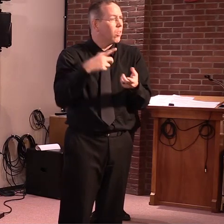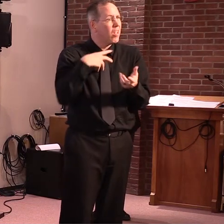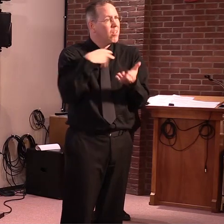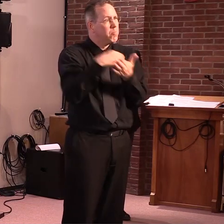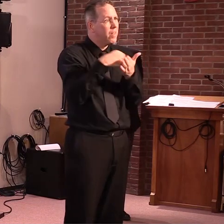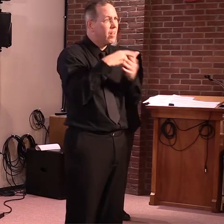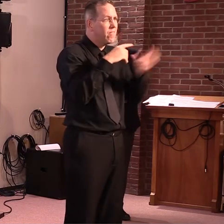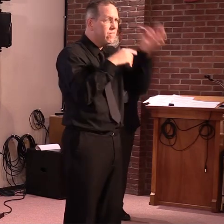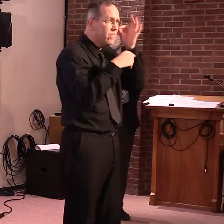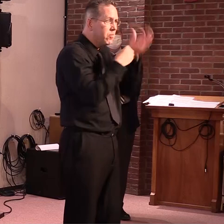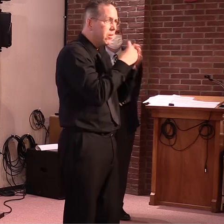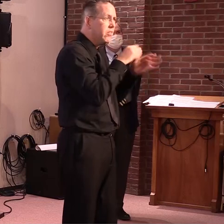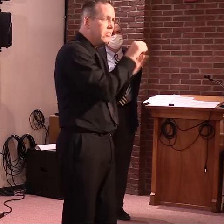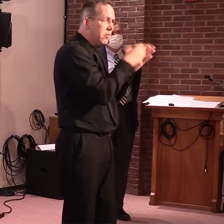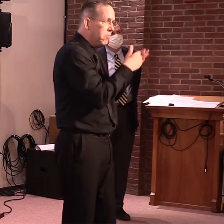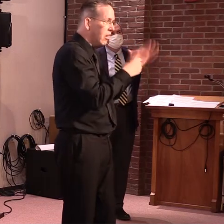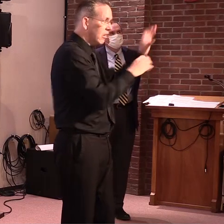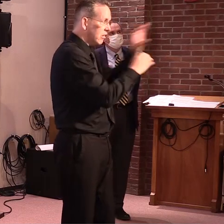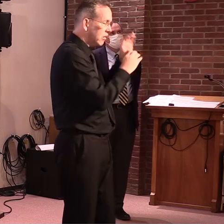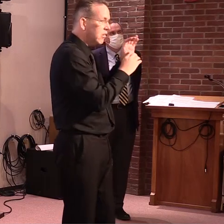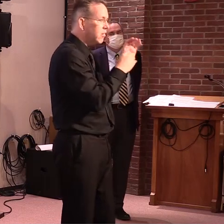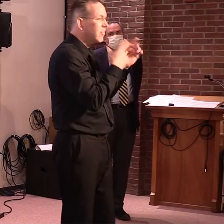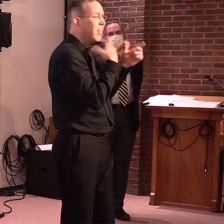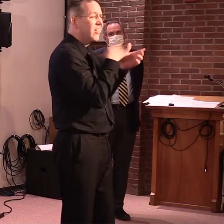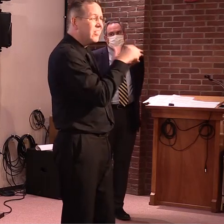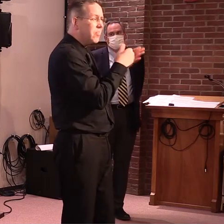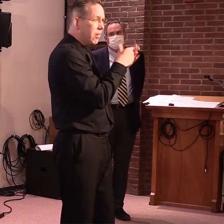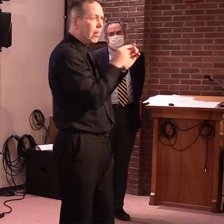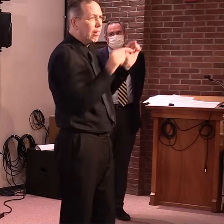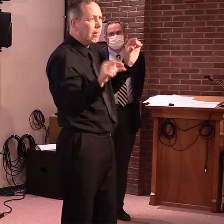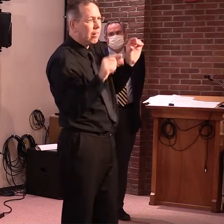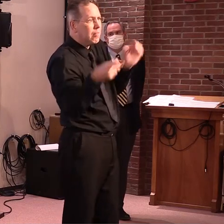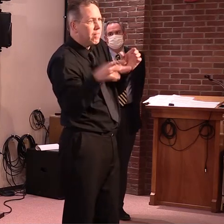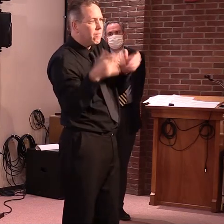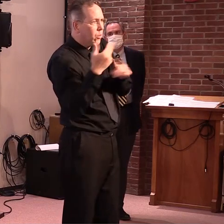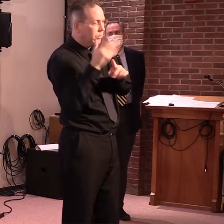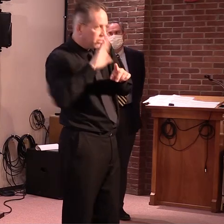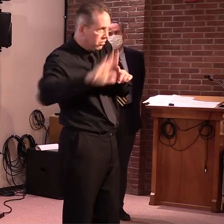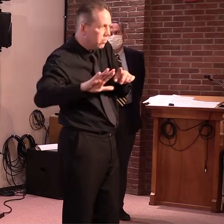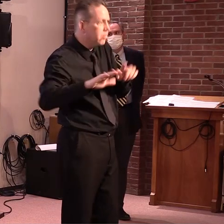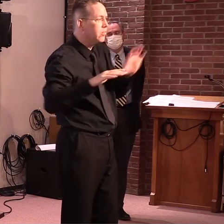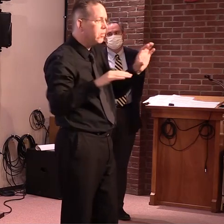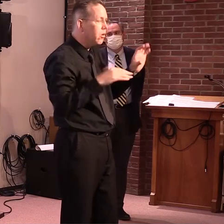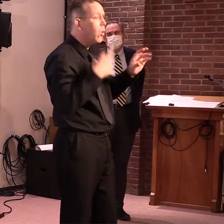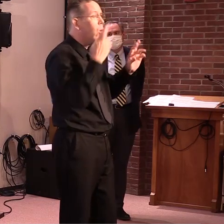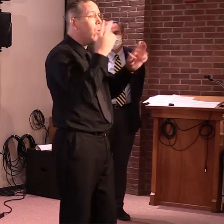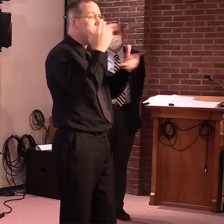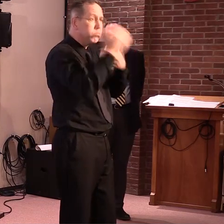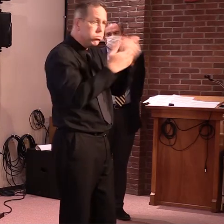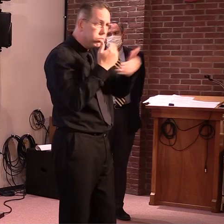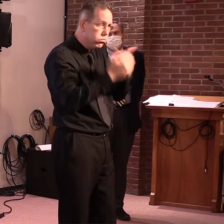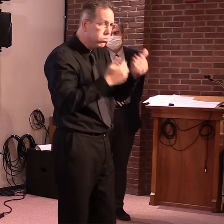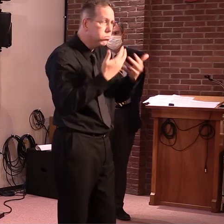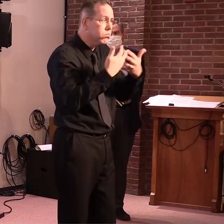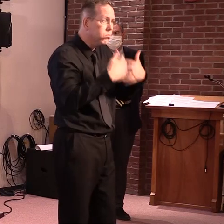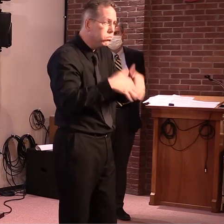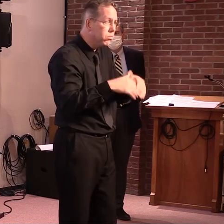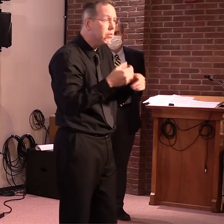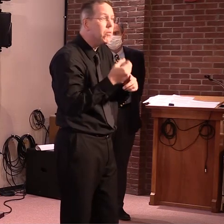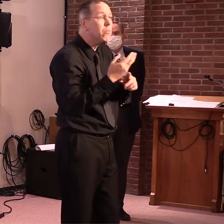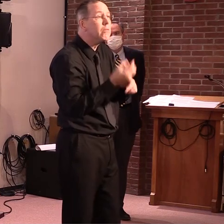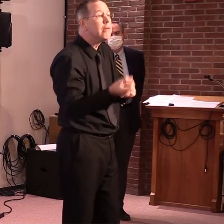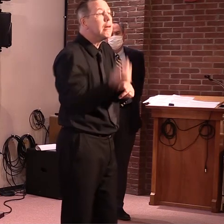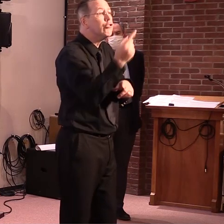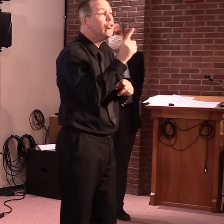July in going into 22, we'll be able to transition that program to the local level and give